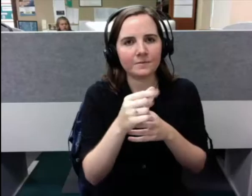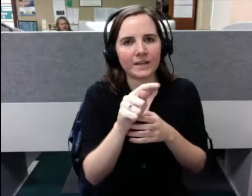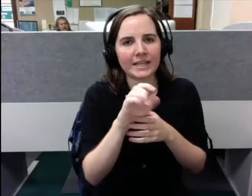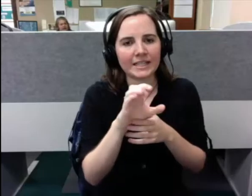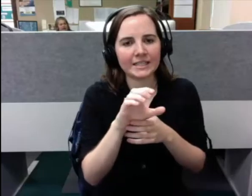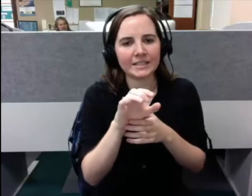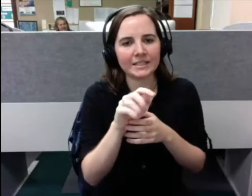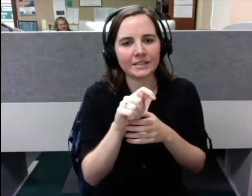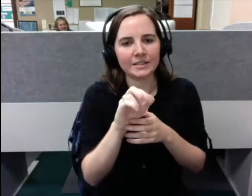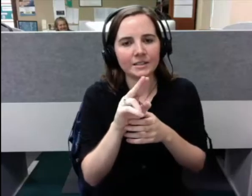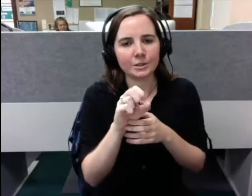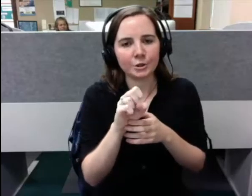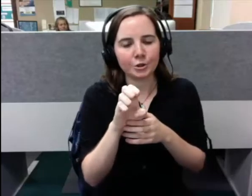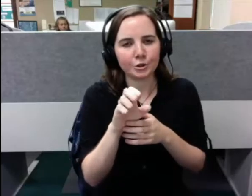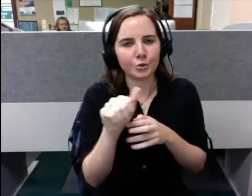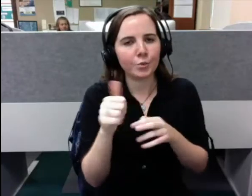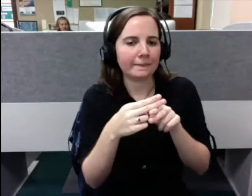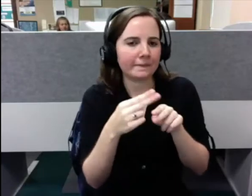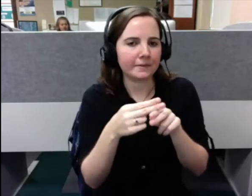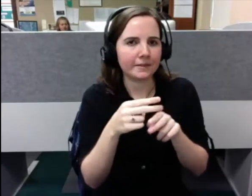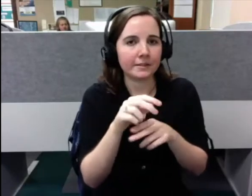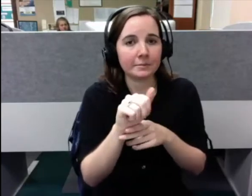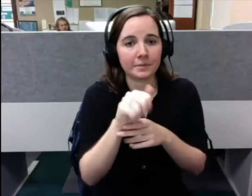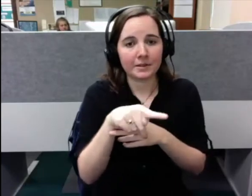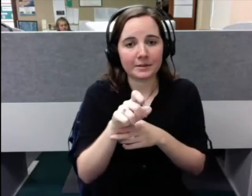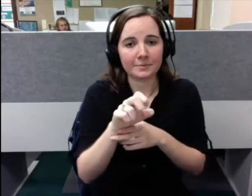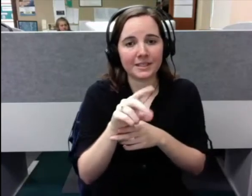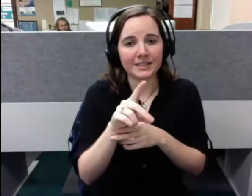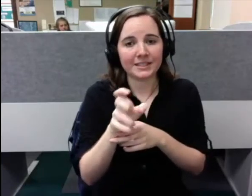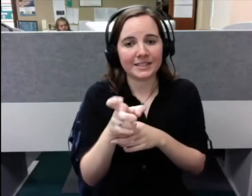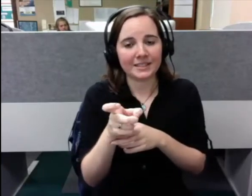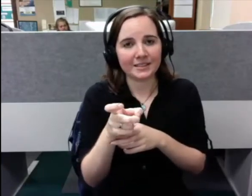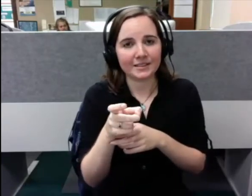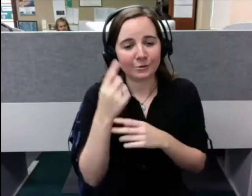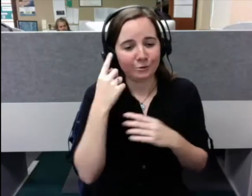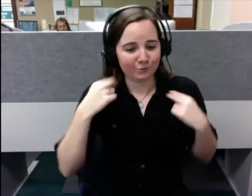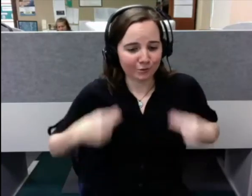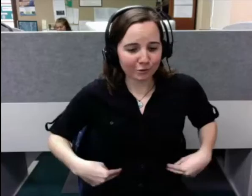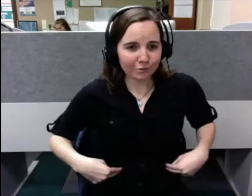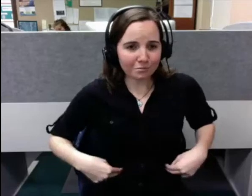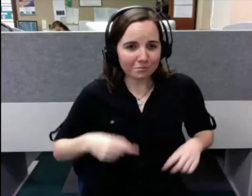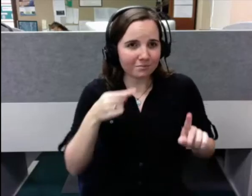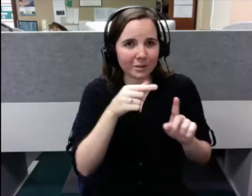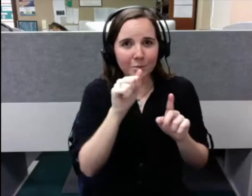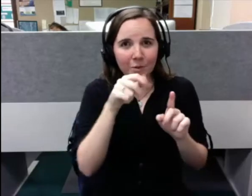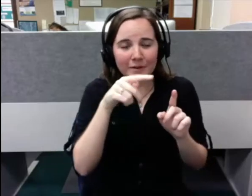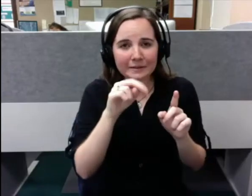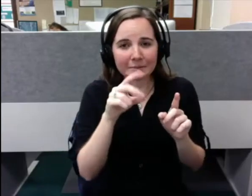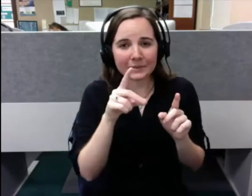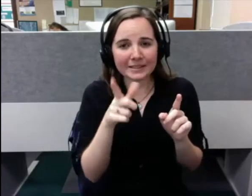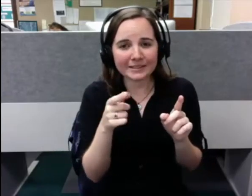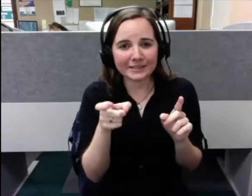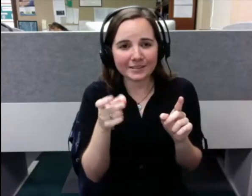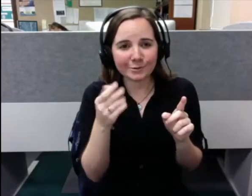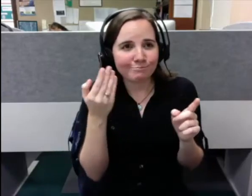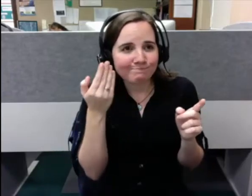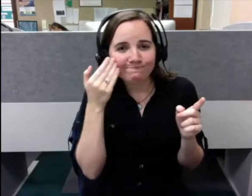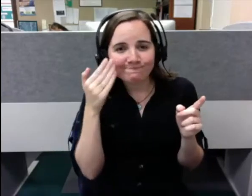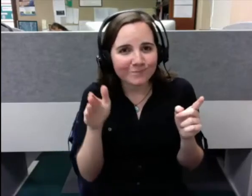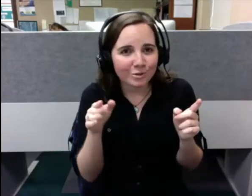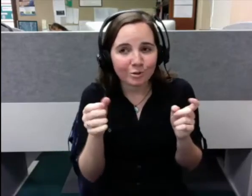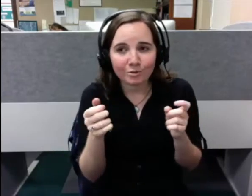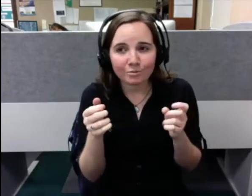appendix, or sometimes simply the appendix. In humans, the function of the appendix really is not known, and there are many people that have